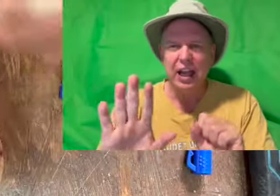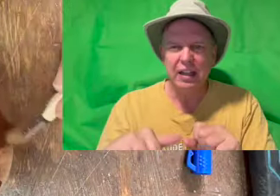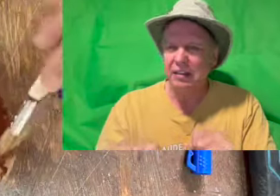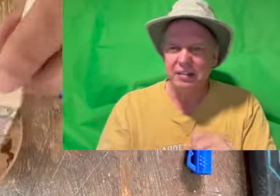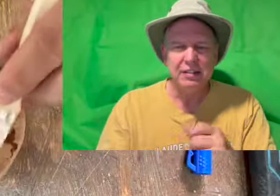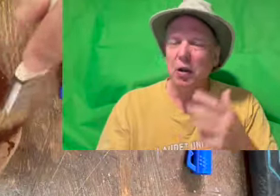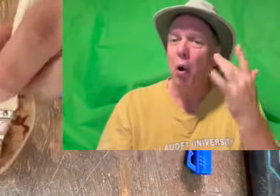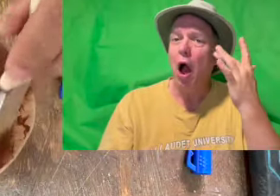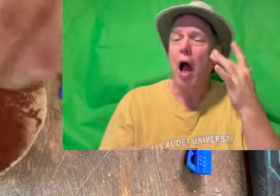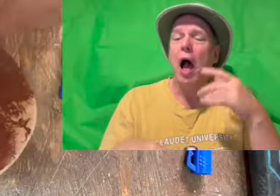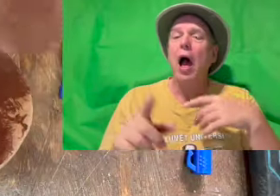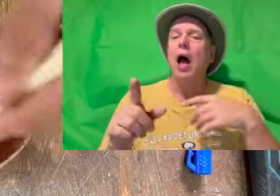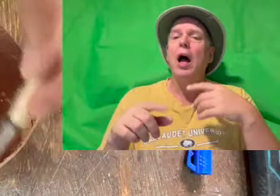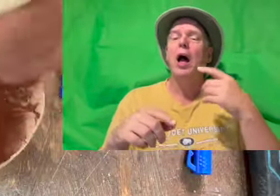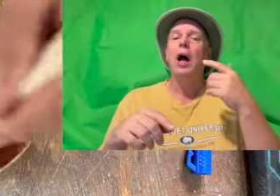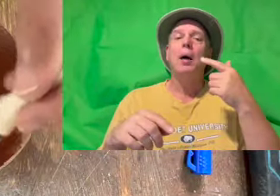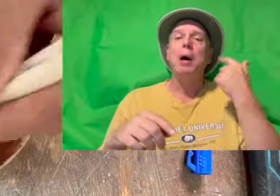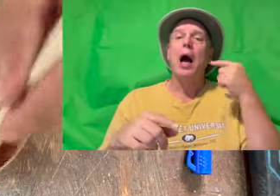of doing it